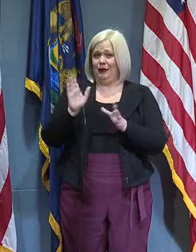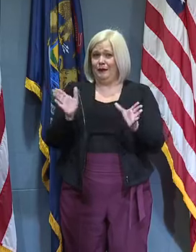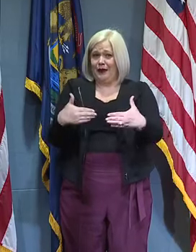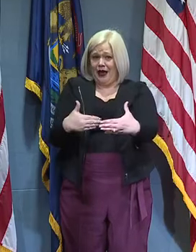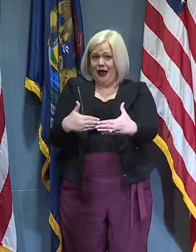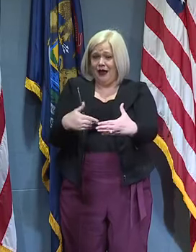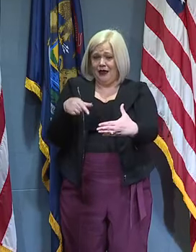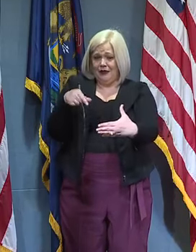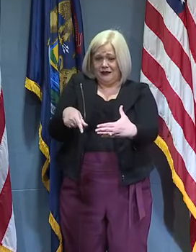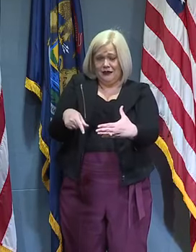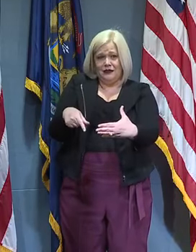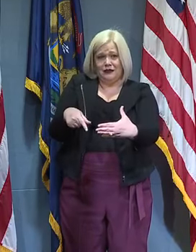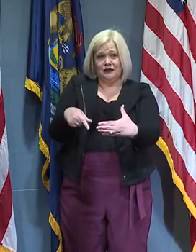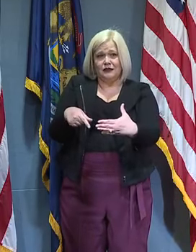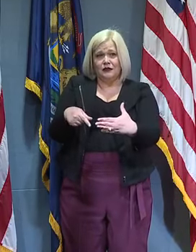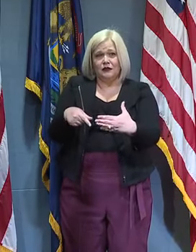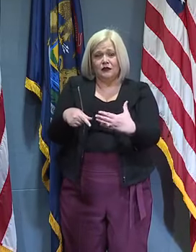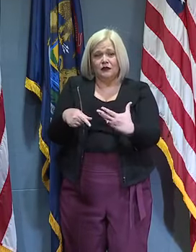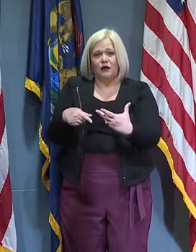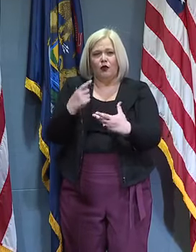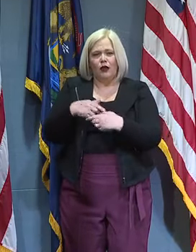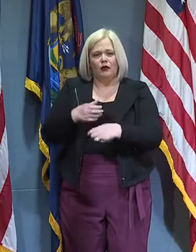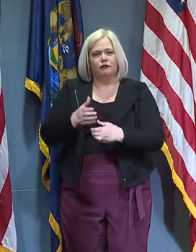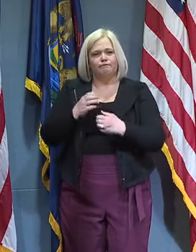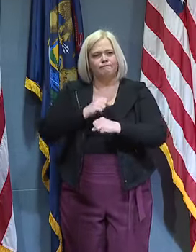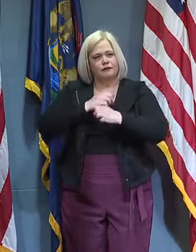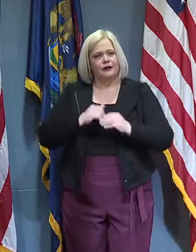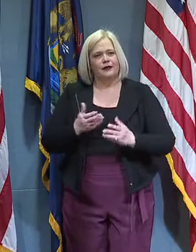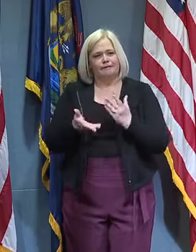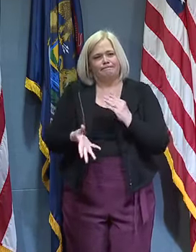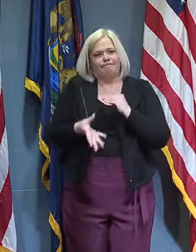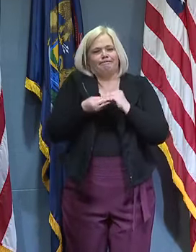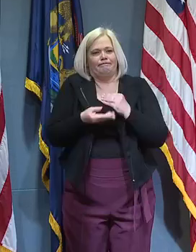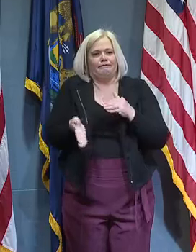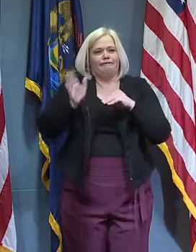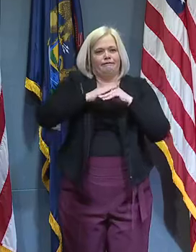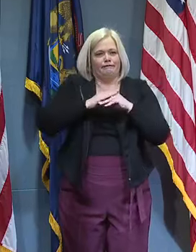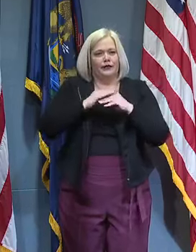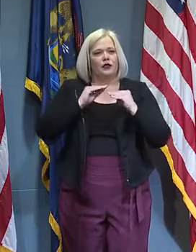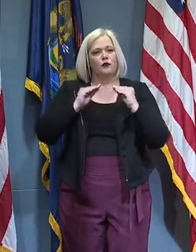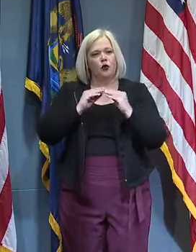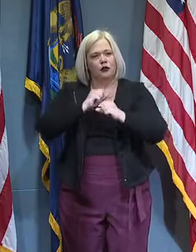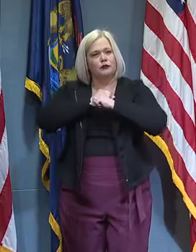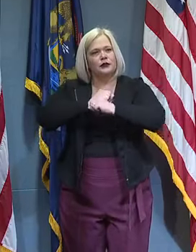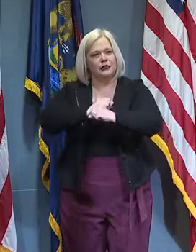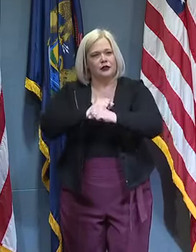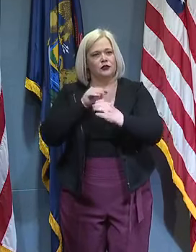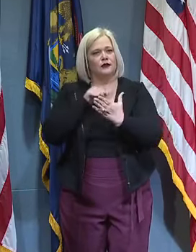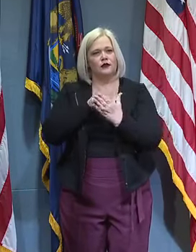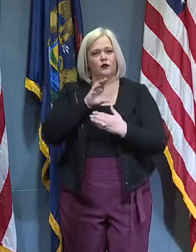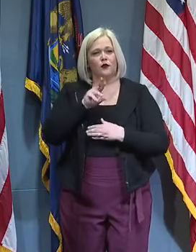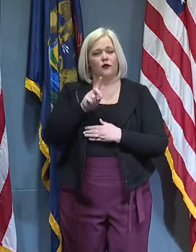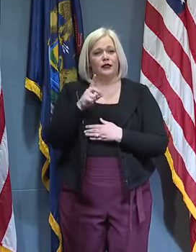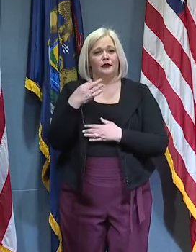an extra layer of protection against COVID-19. And three Southwest Michigan companies